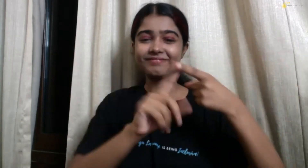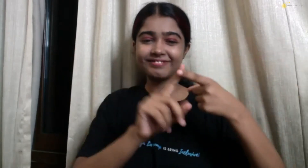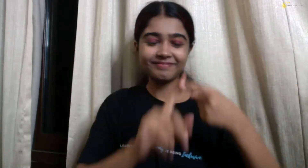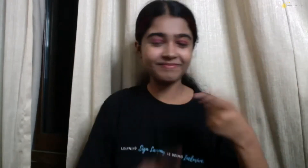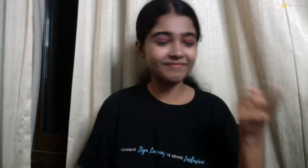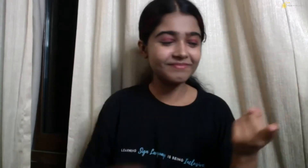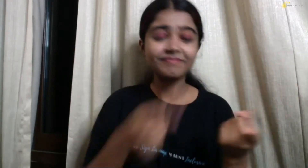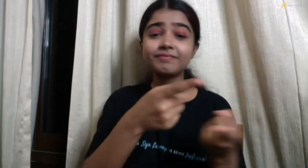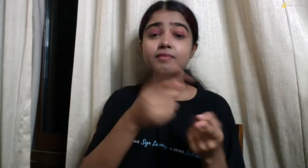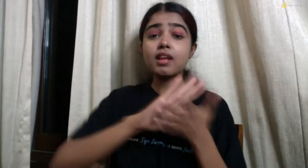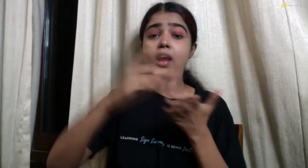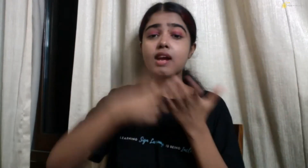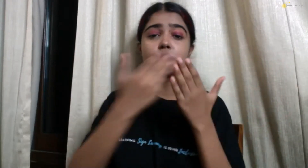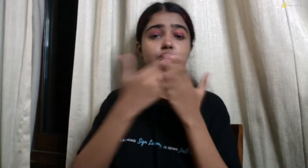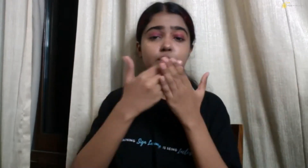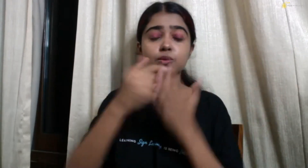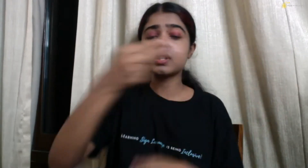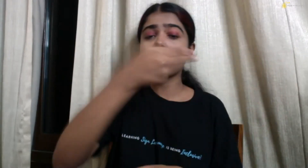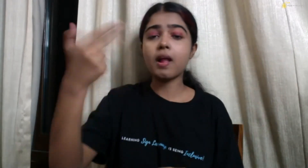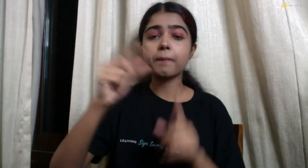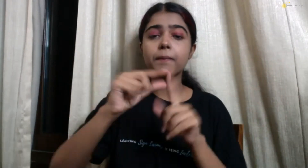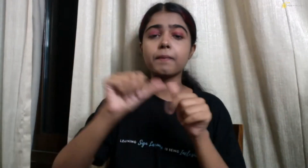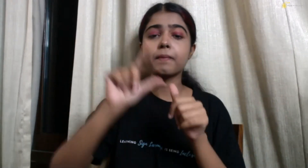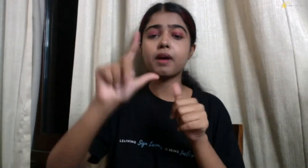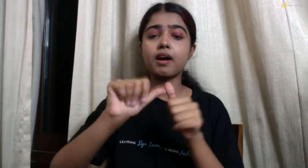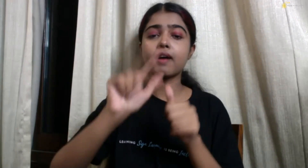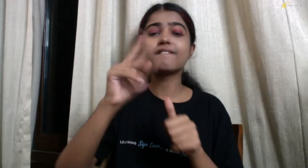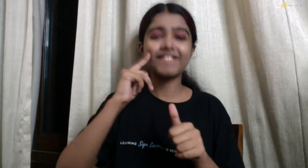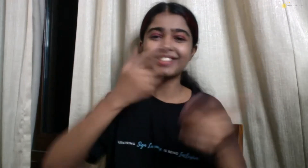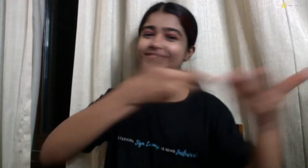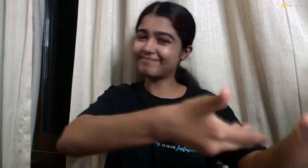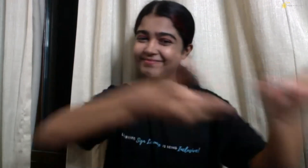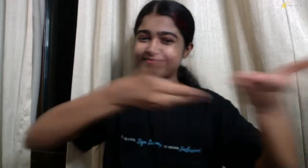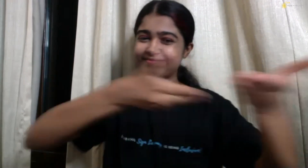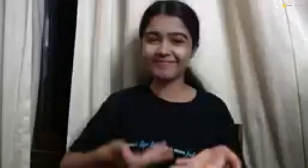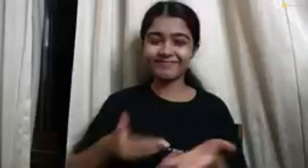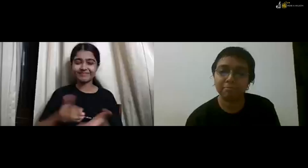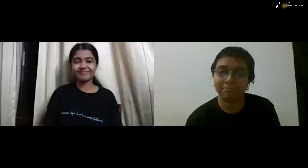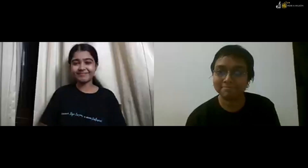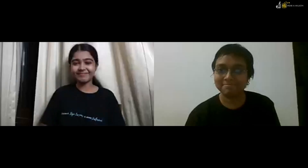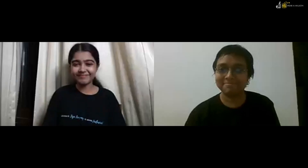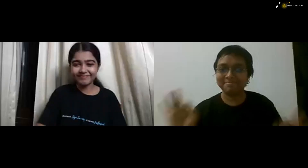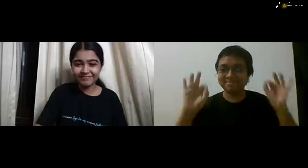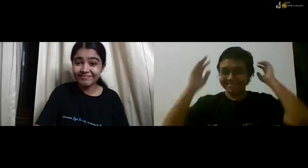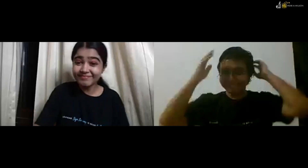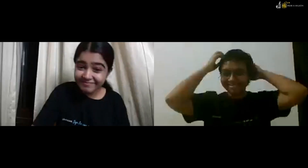few organizations. So first off, we will start with the Haryana school, and we'd like to welcome